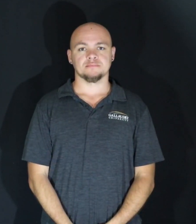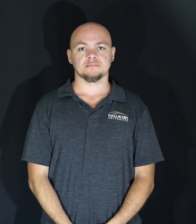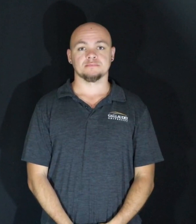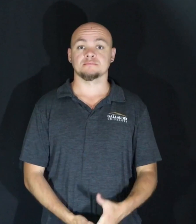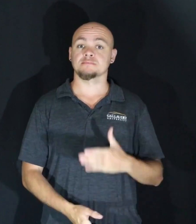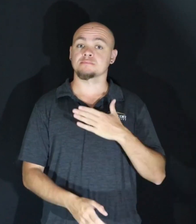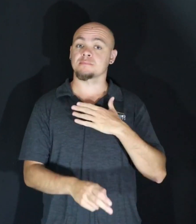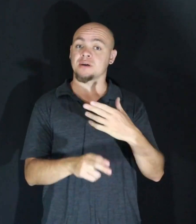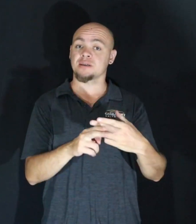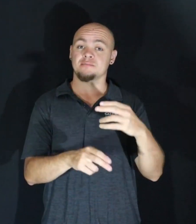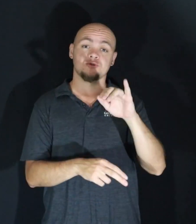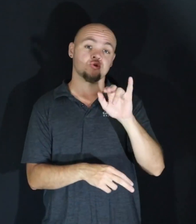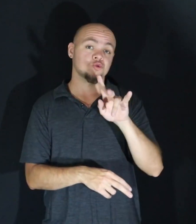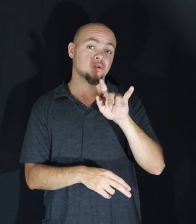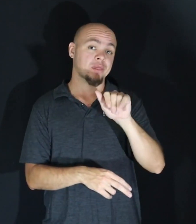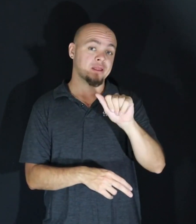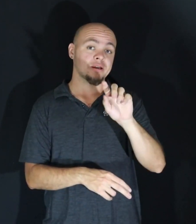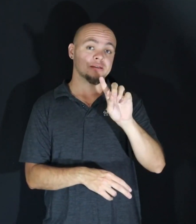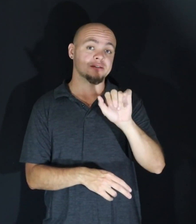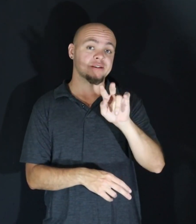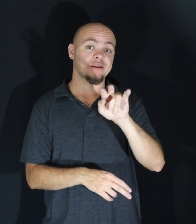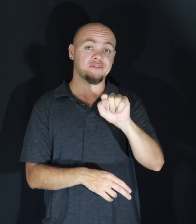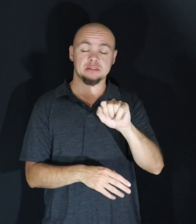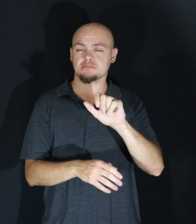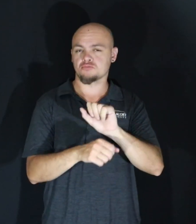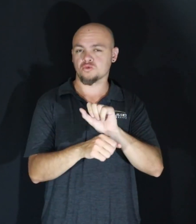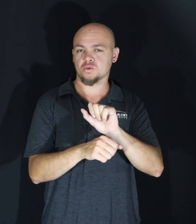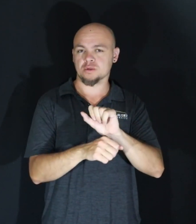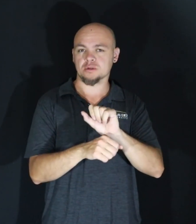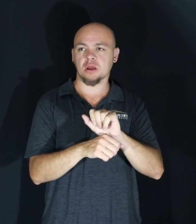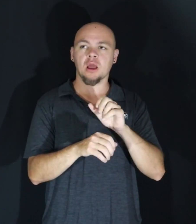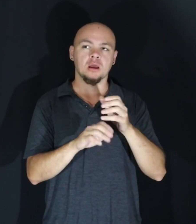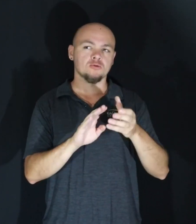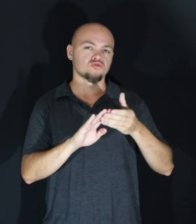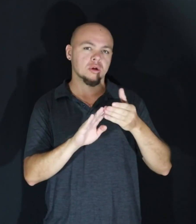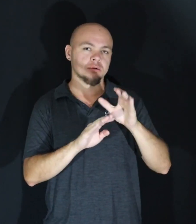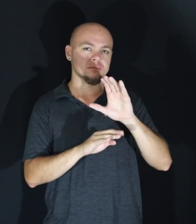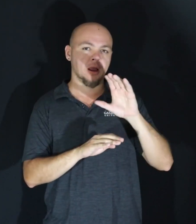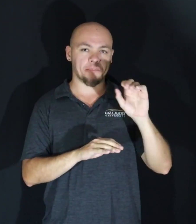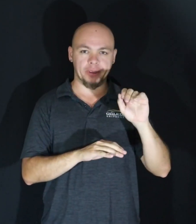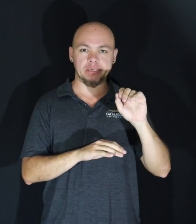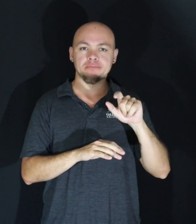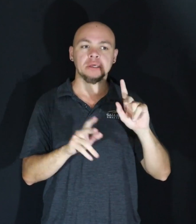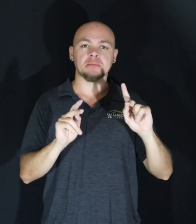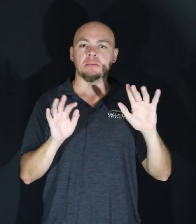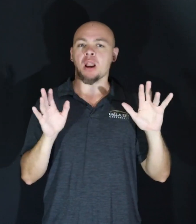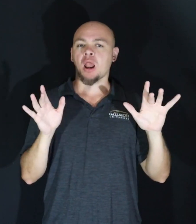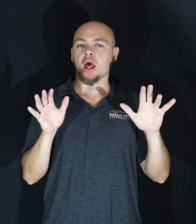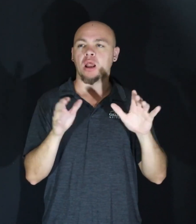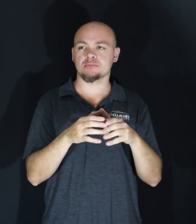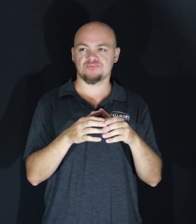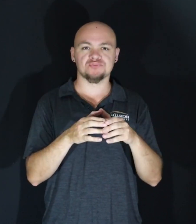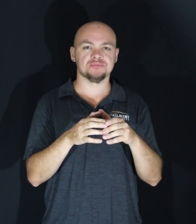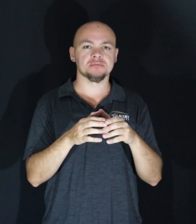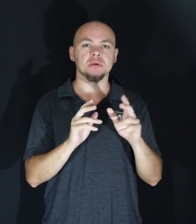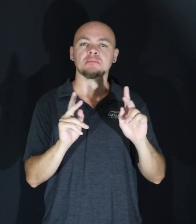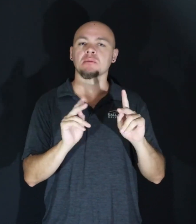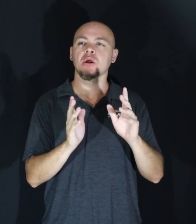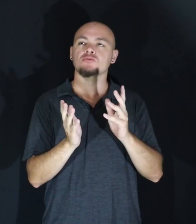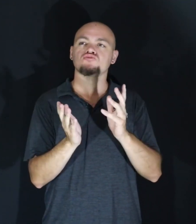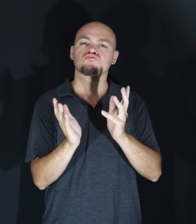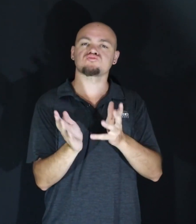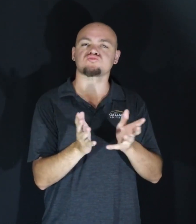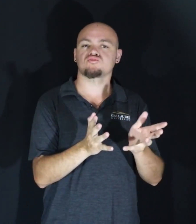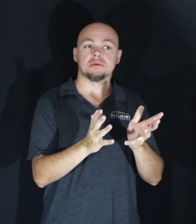My name is Julia Davis, and in my work I run circles. I bring people together in circle so they can talk